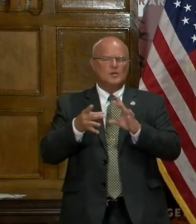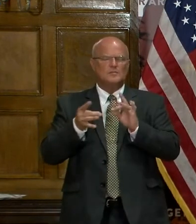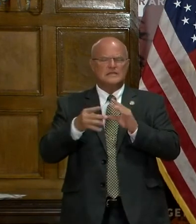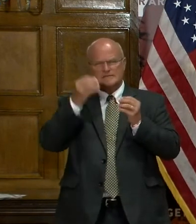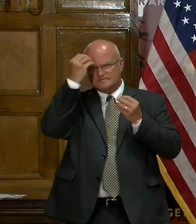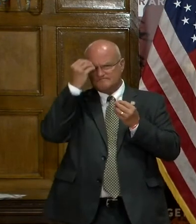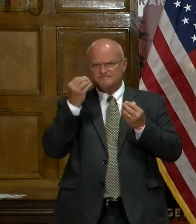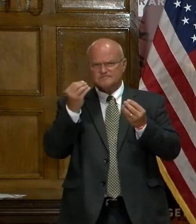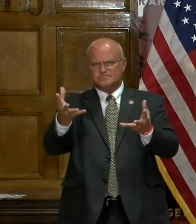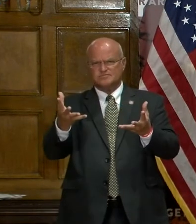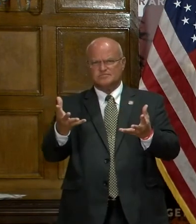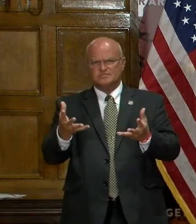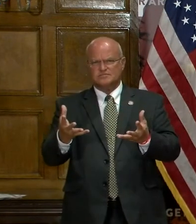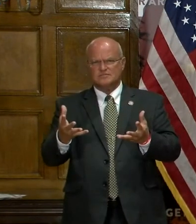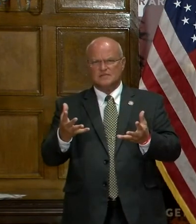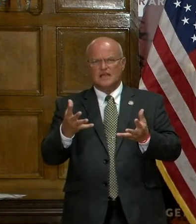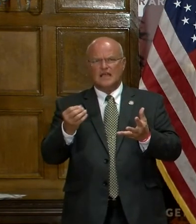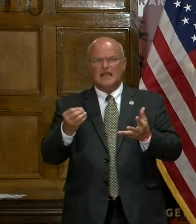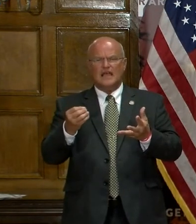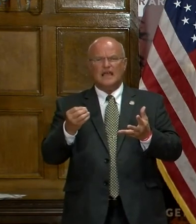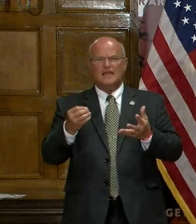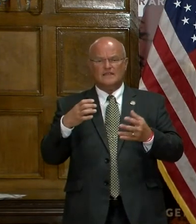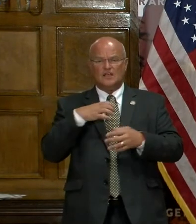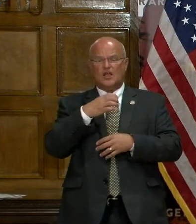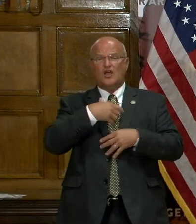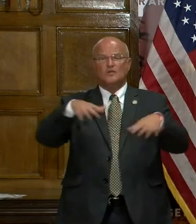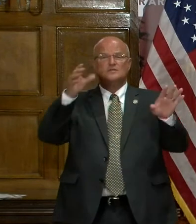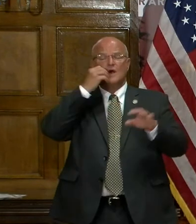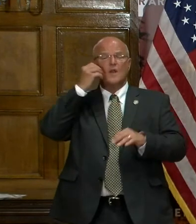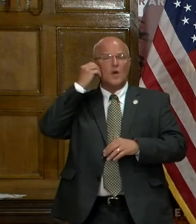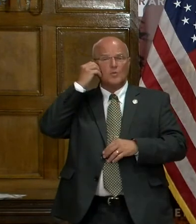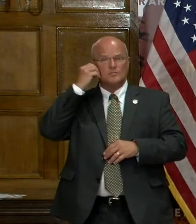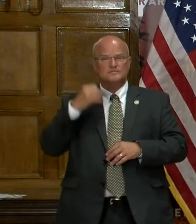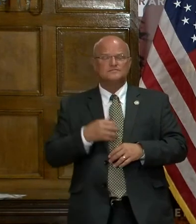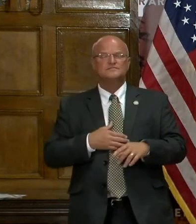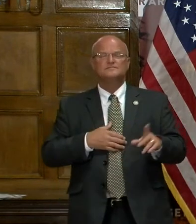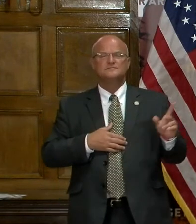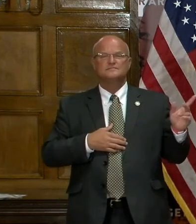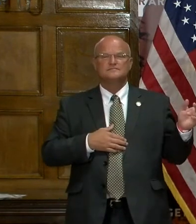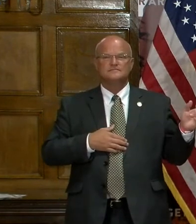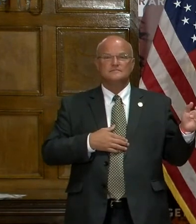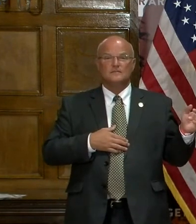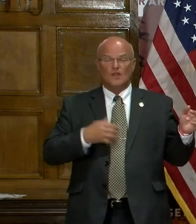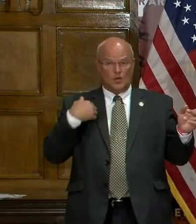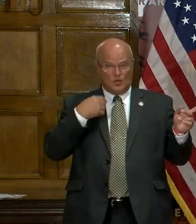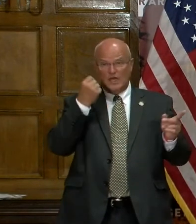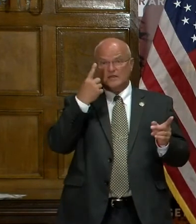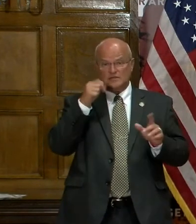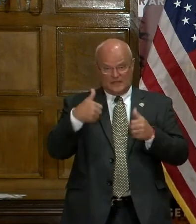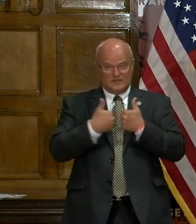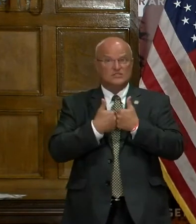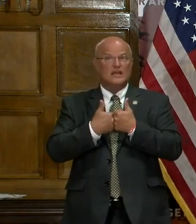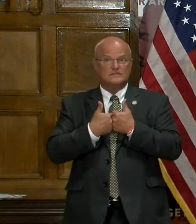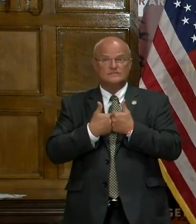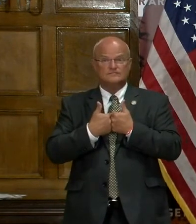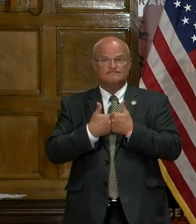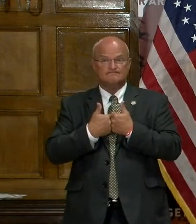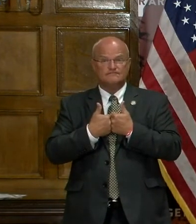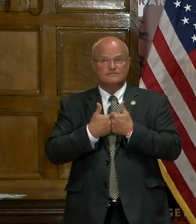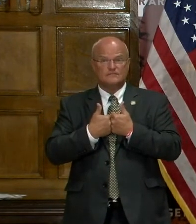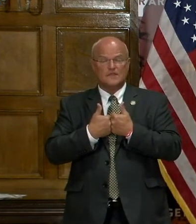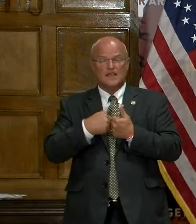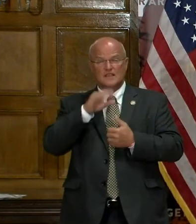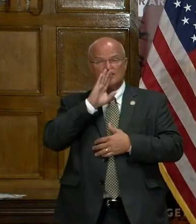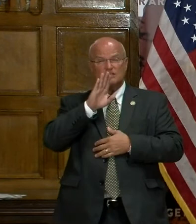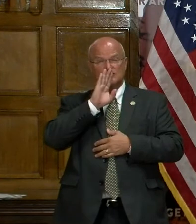you have for them? And the Congress has gone home. They've gone home. That we understand the challenge and